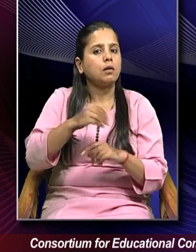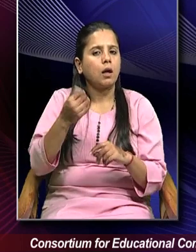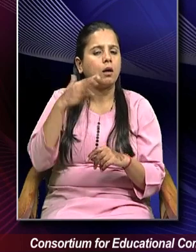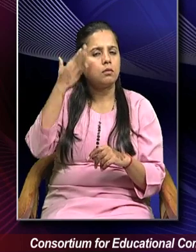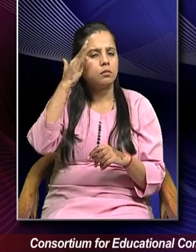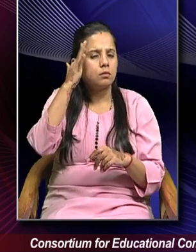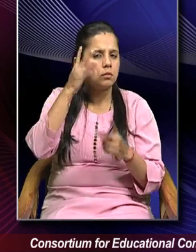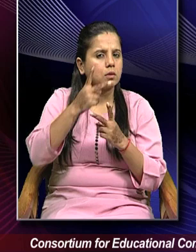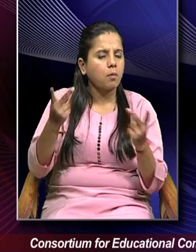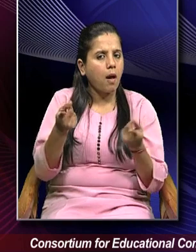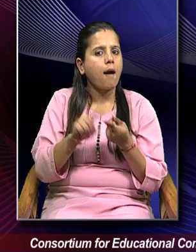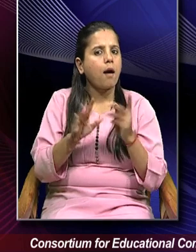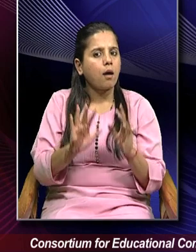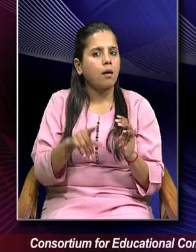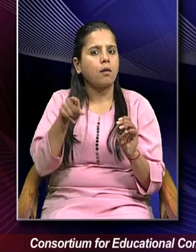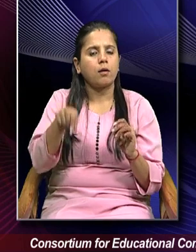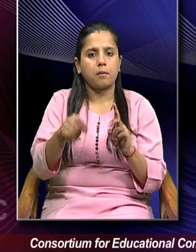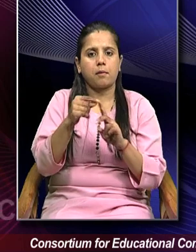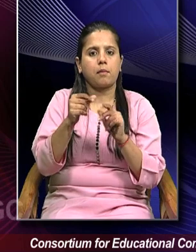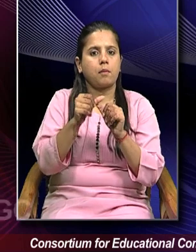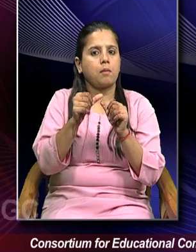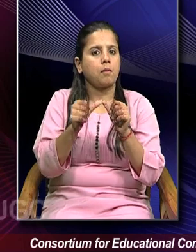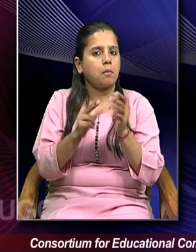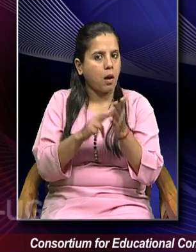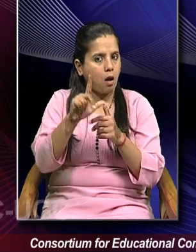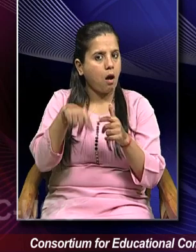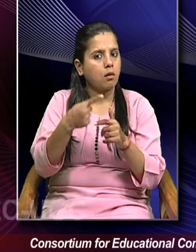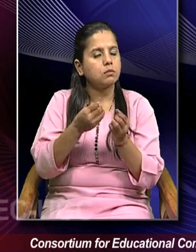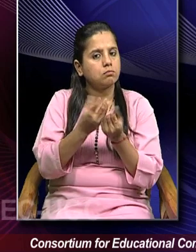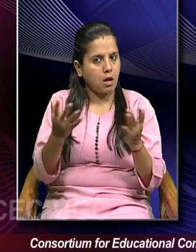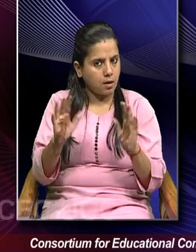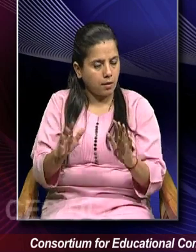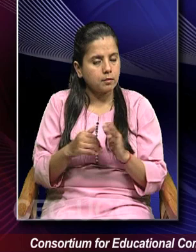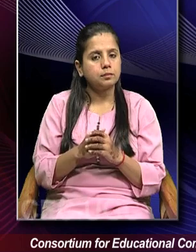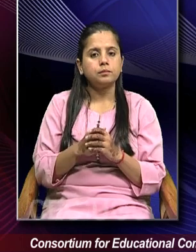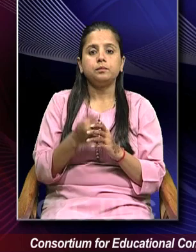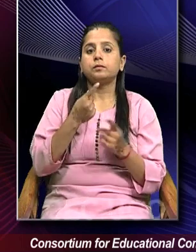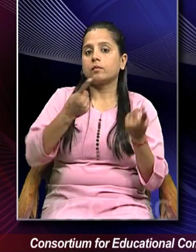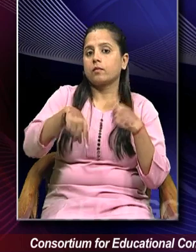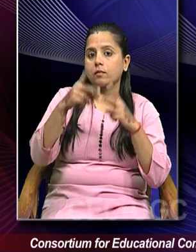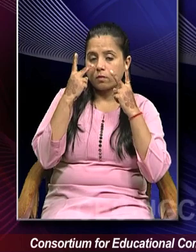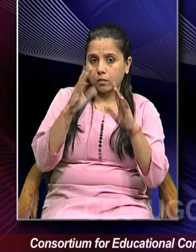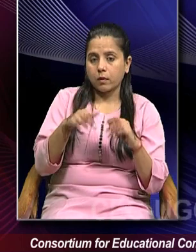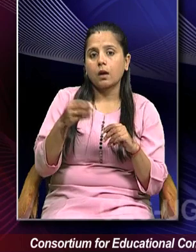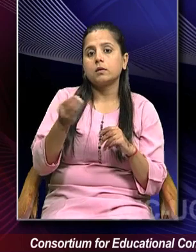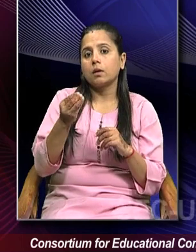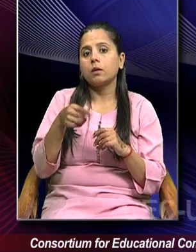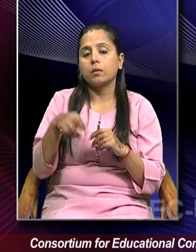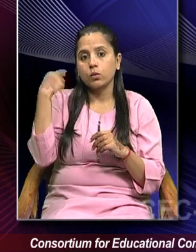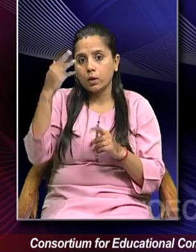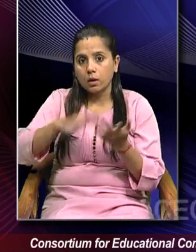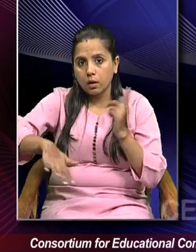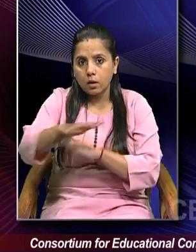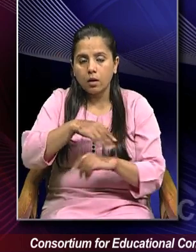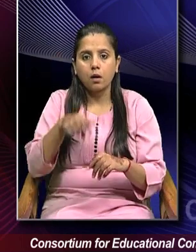suspicion and evil of espionage which was there. And we see that in some of the regions, a powerful clan